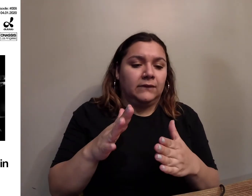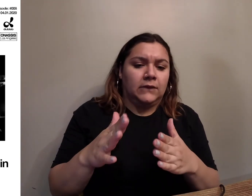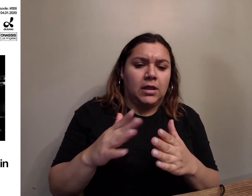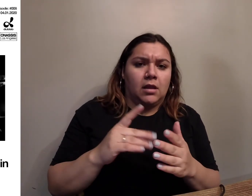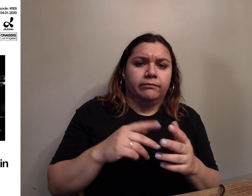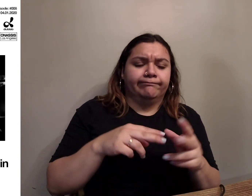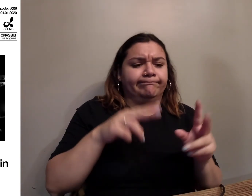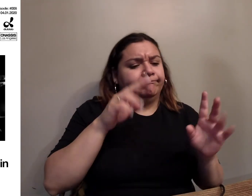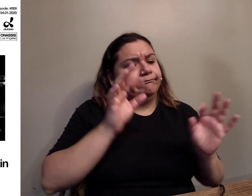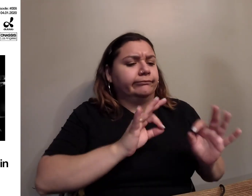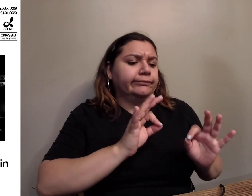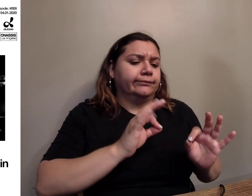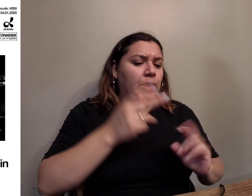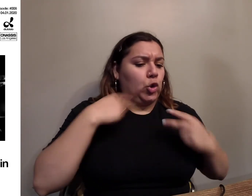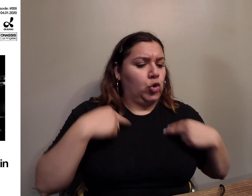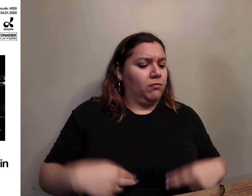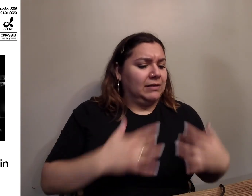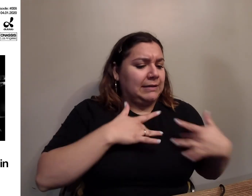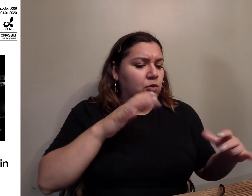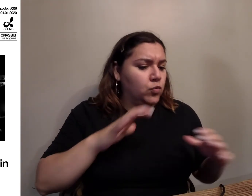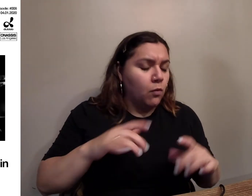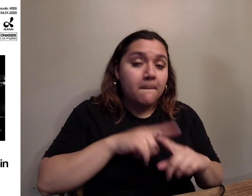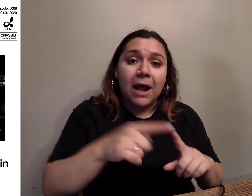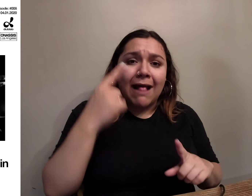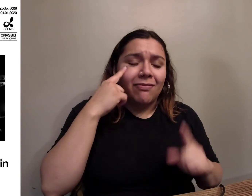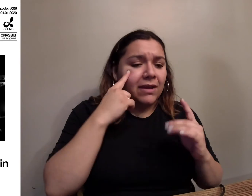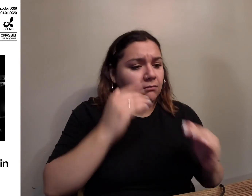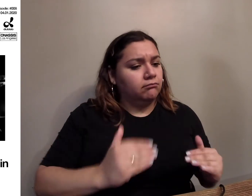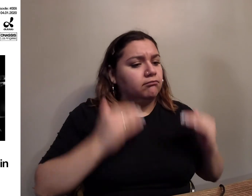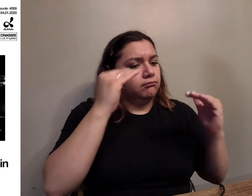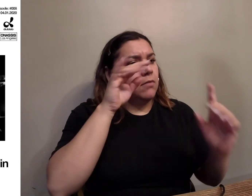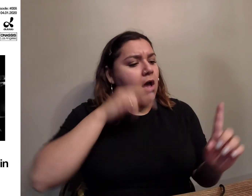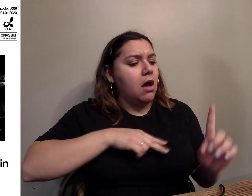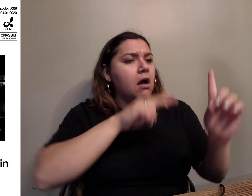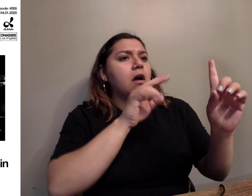beings do, but of elevating it, I think. So